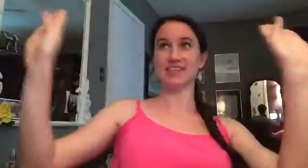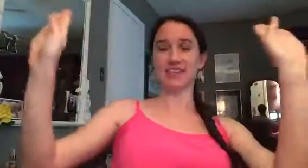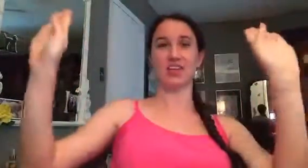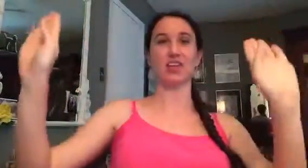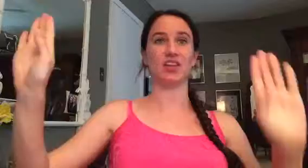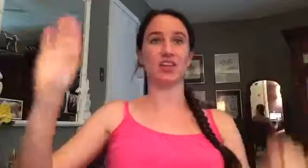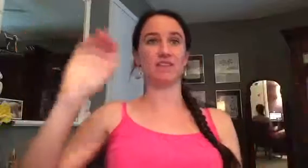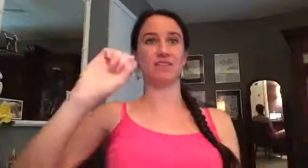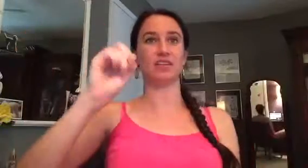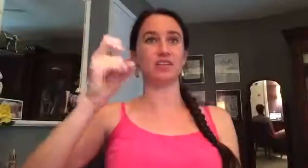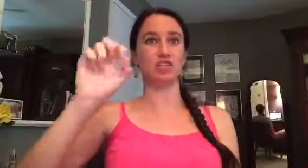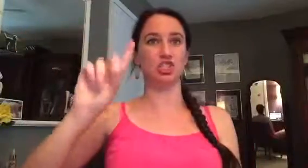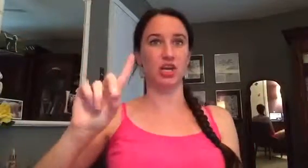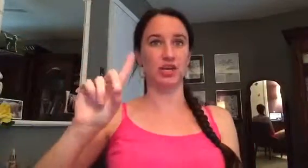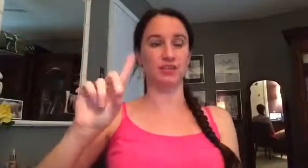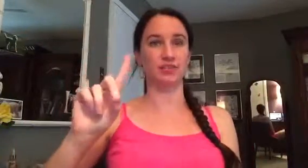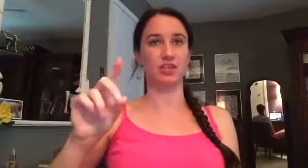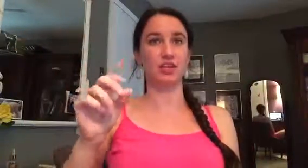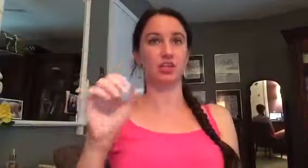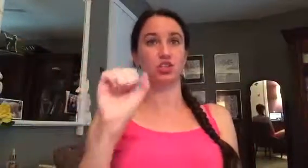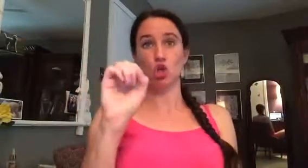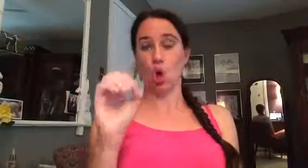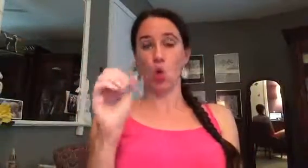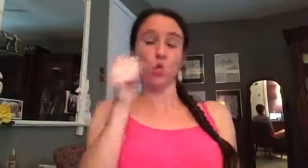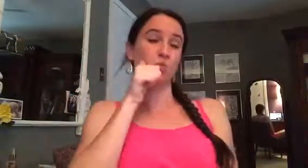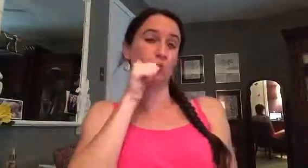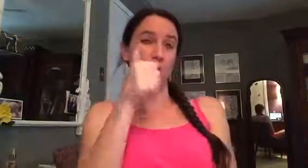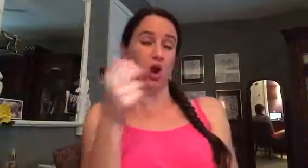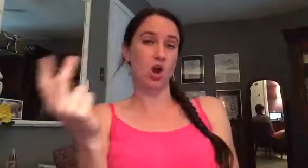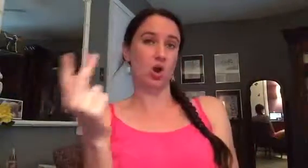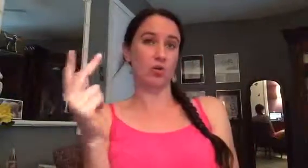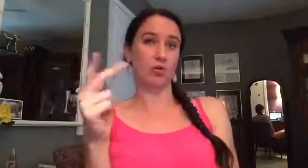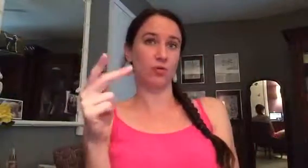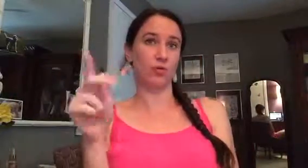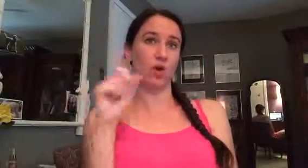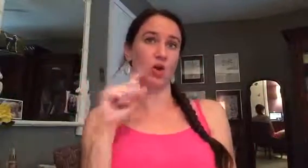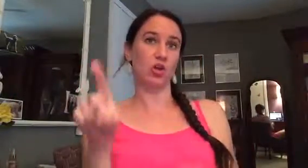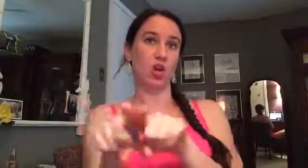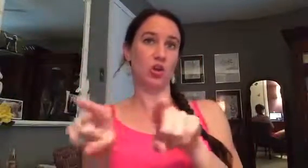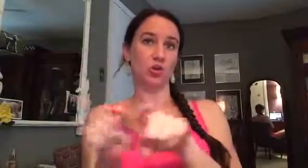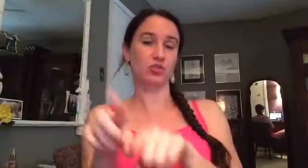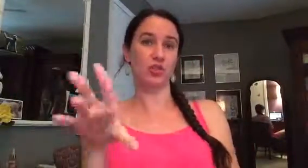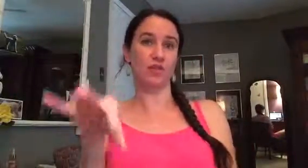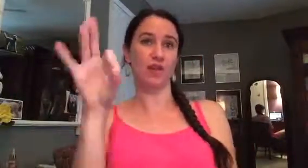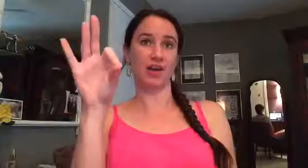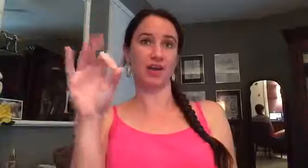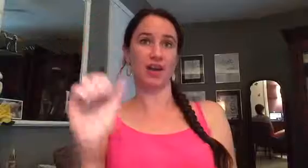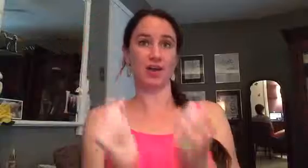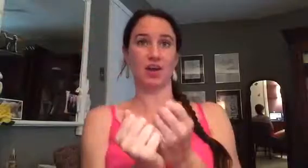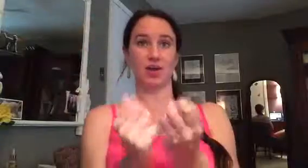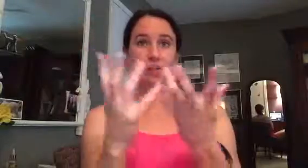So tomorrow, we'll also find out how much the roof will cost, which will be